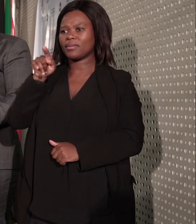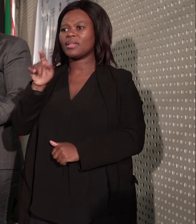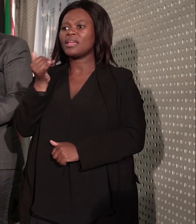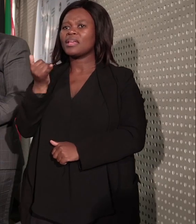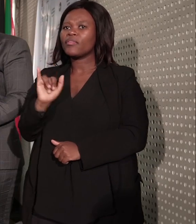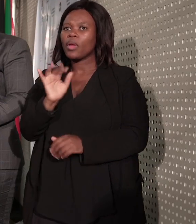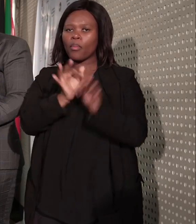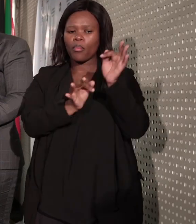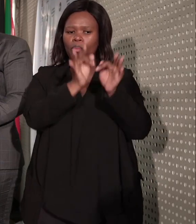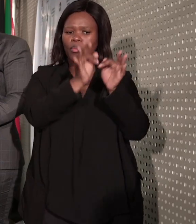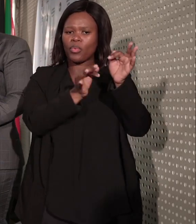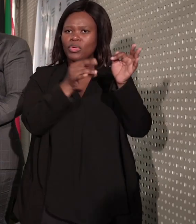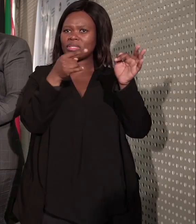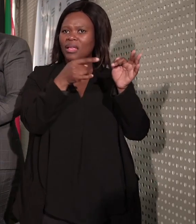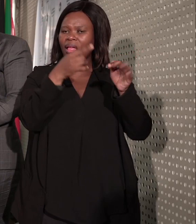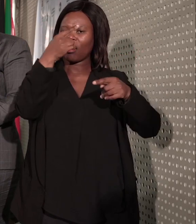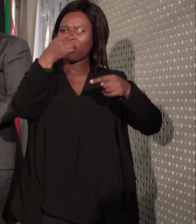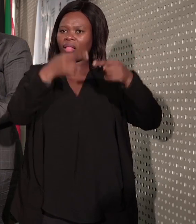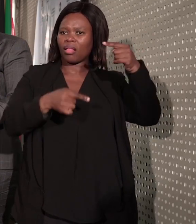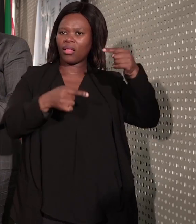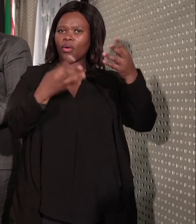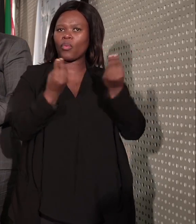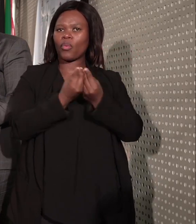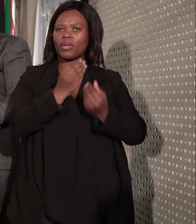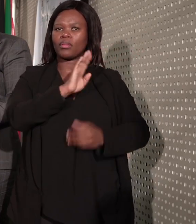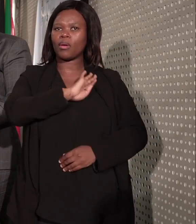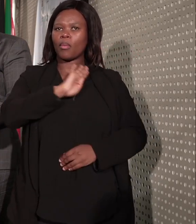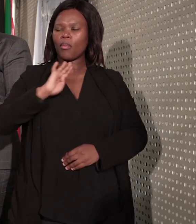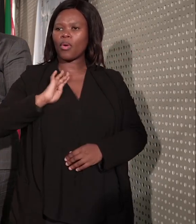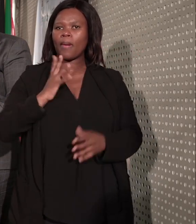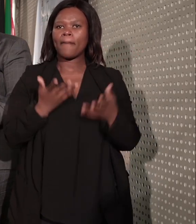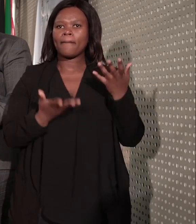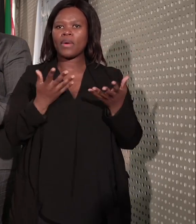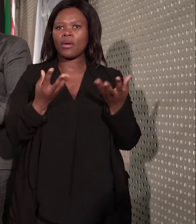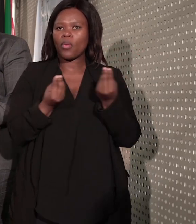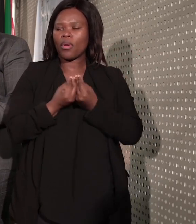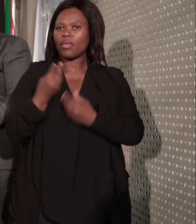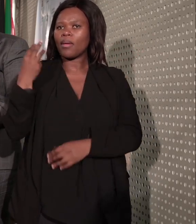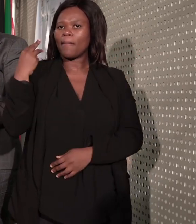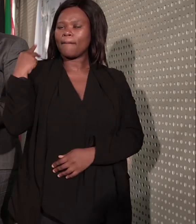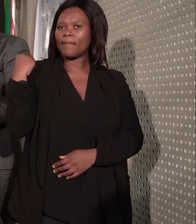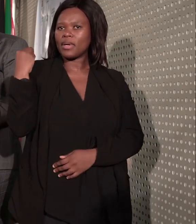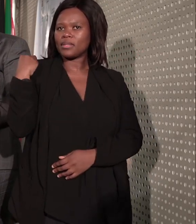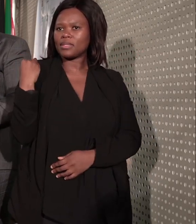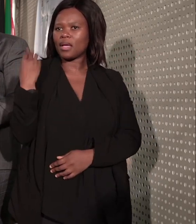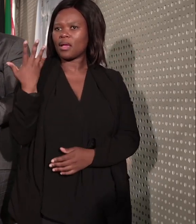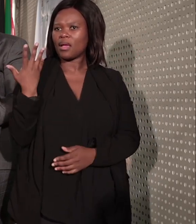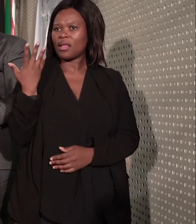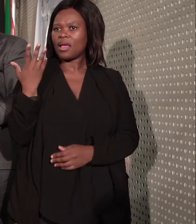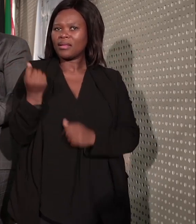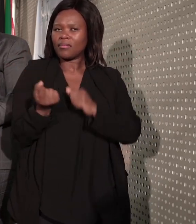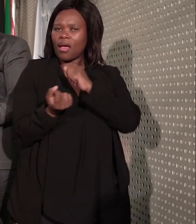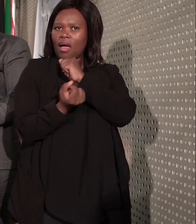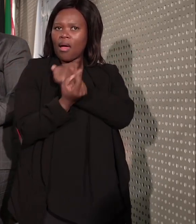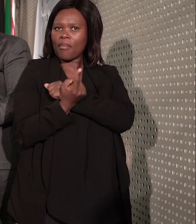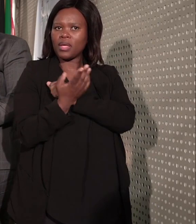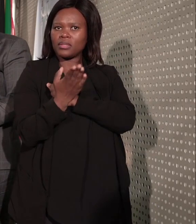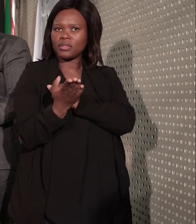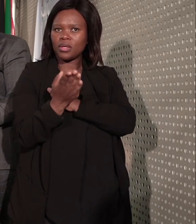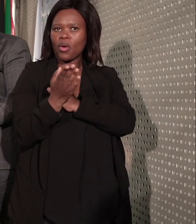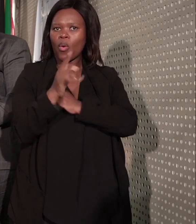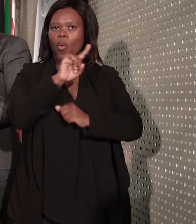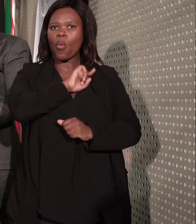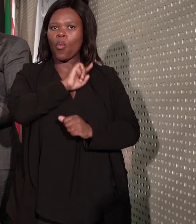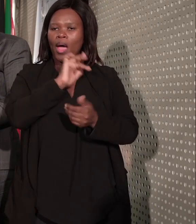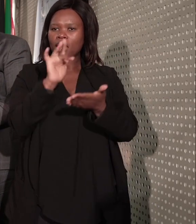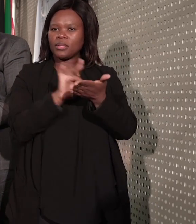fallout between the board and perhaps the minister that may have been at the center of the glitches that